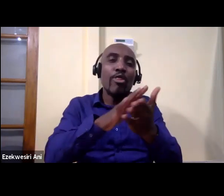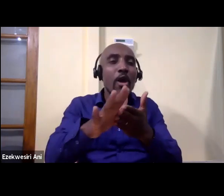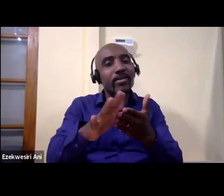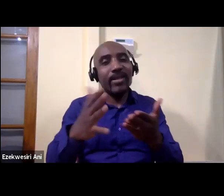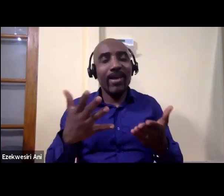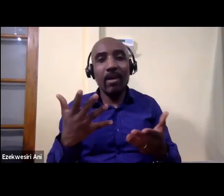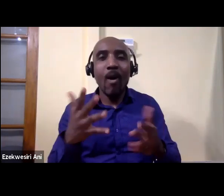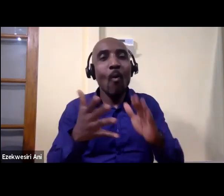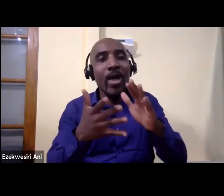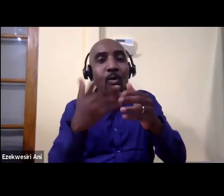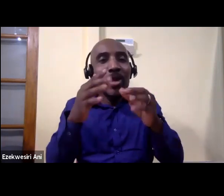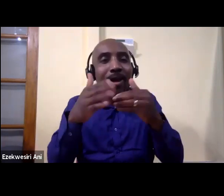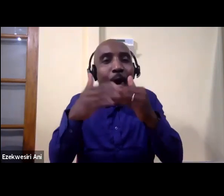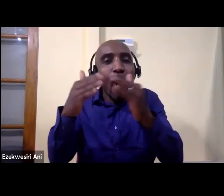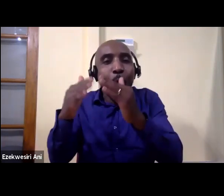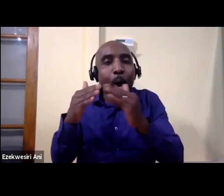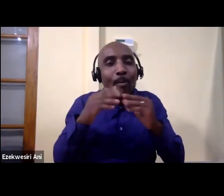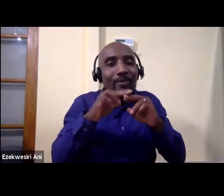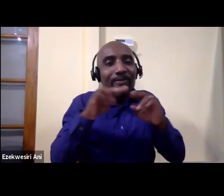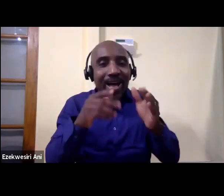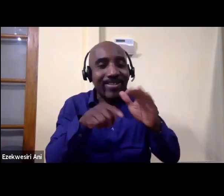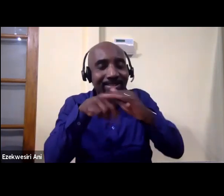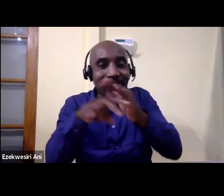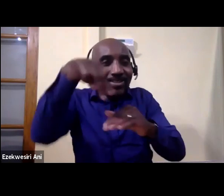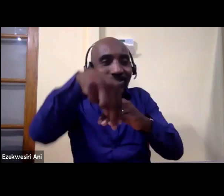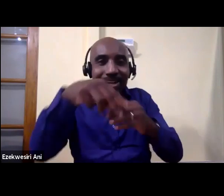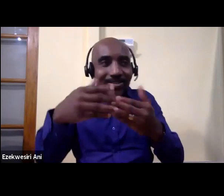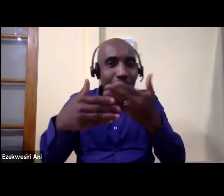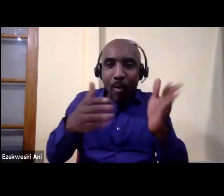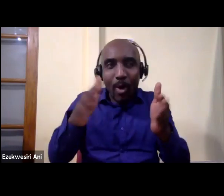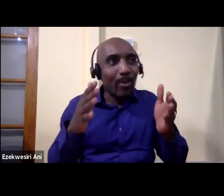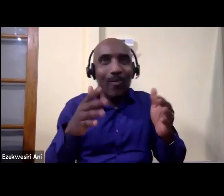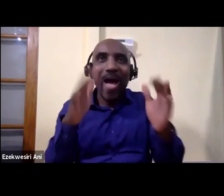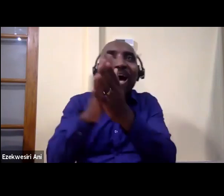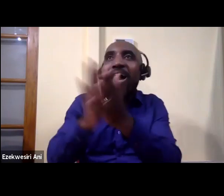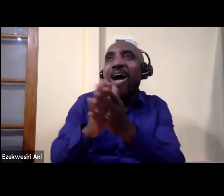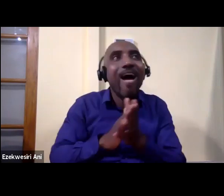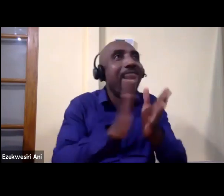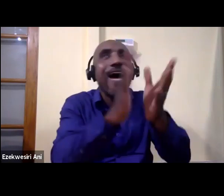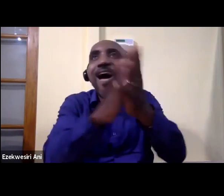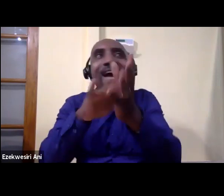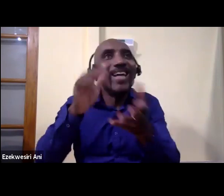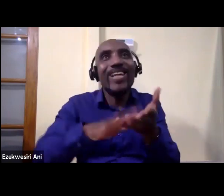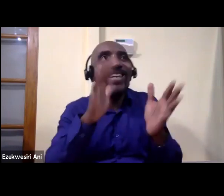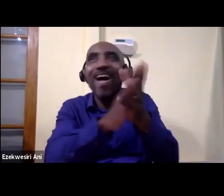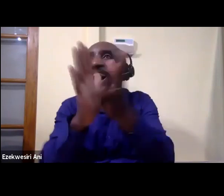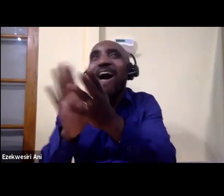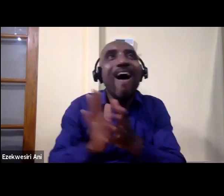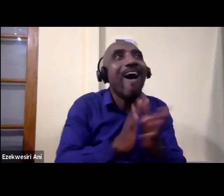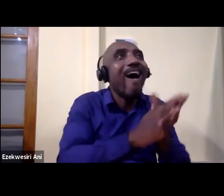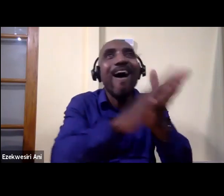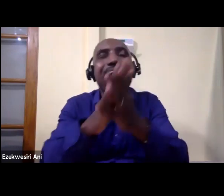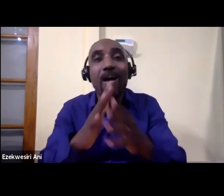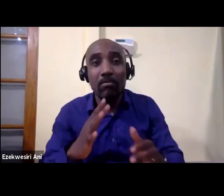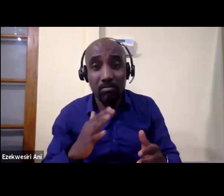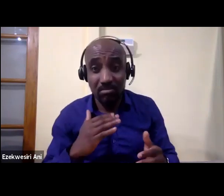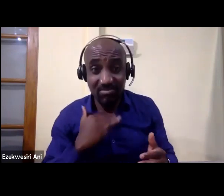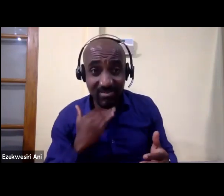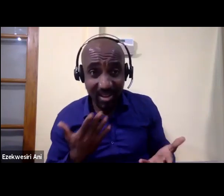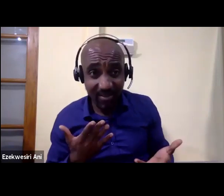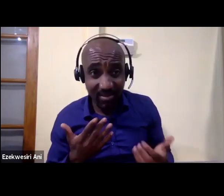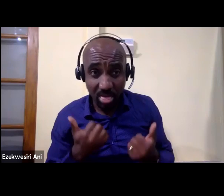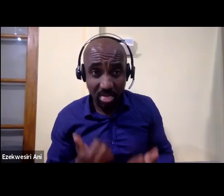clap hand for those working in NHS, but it's not, clapping of hands is not really enough. There's a lot that needs to